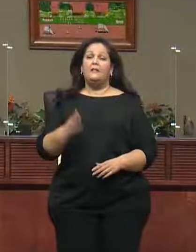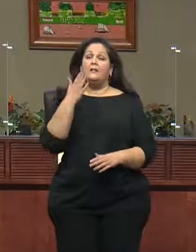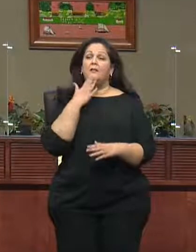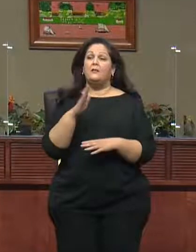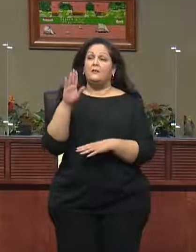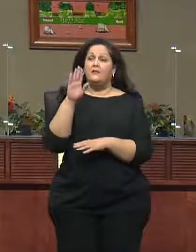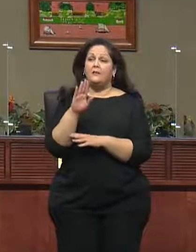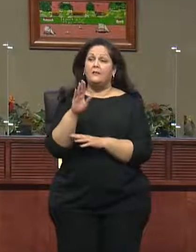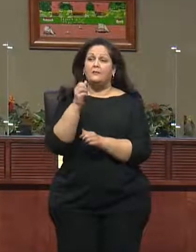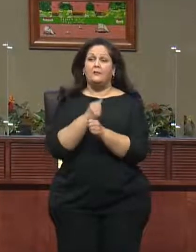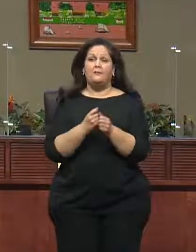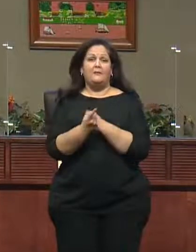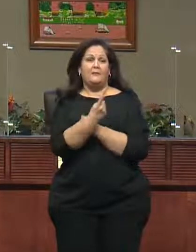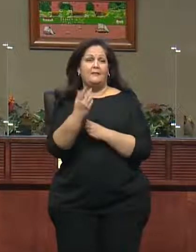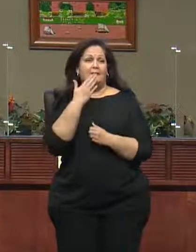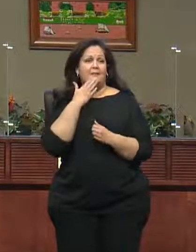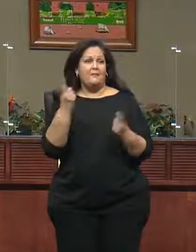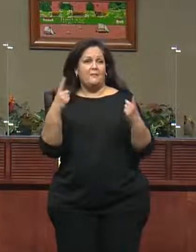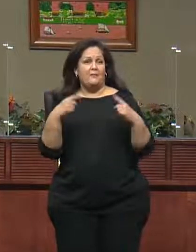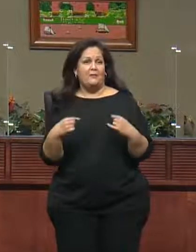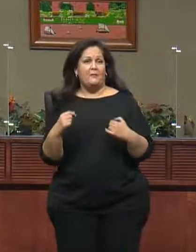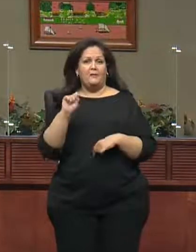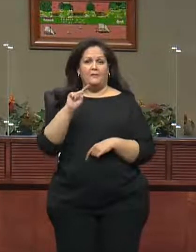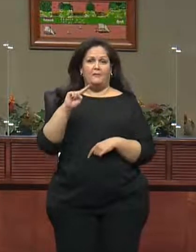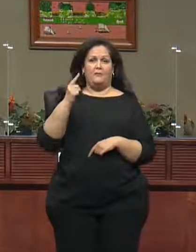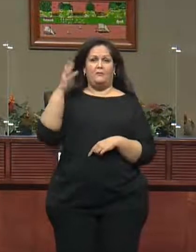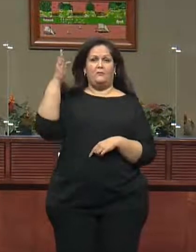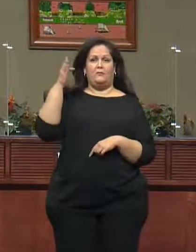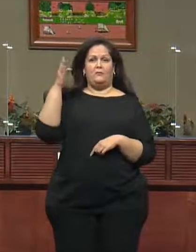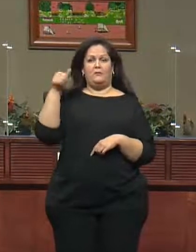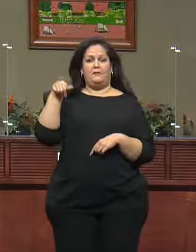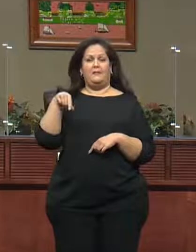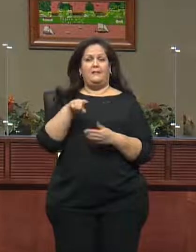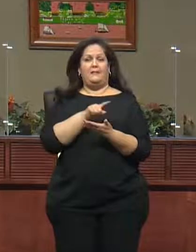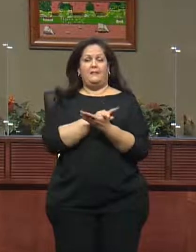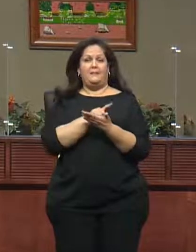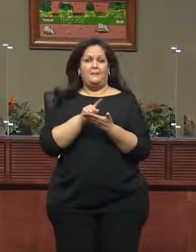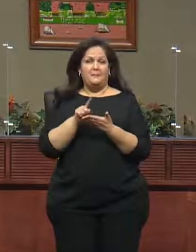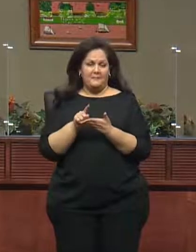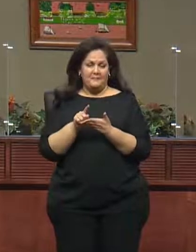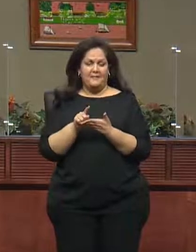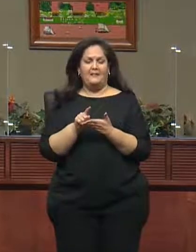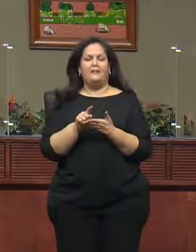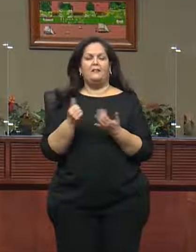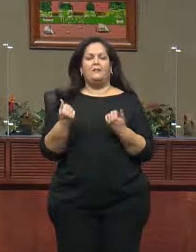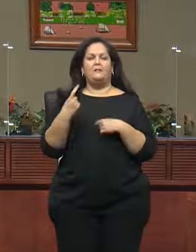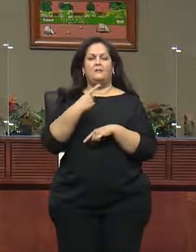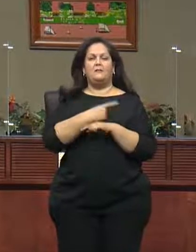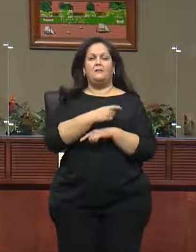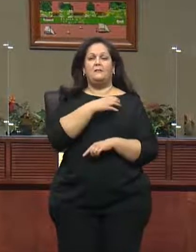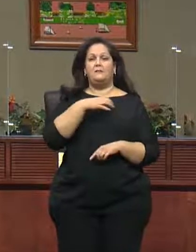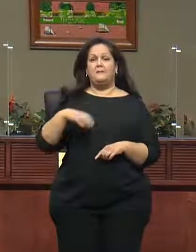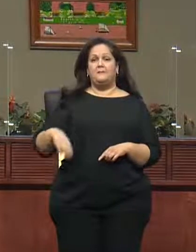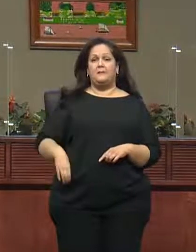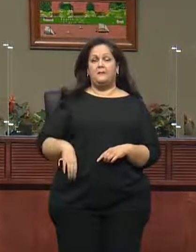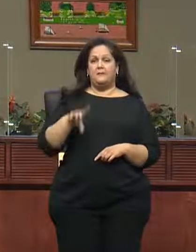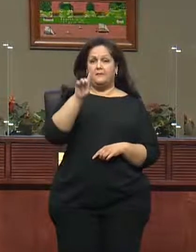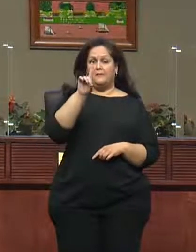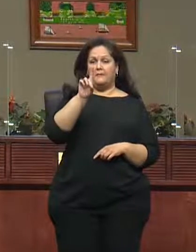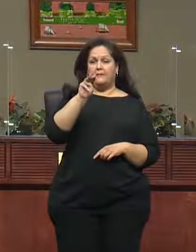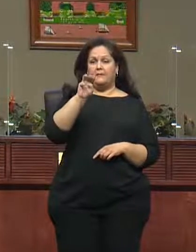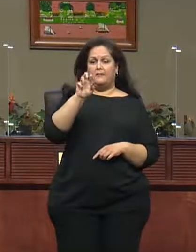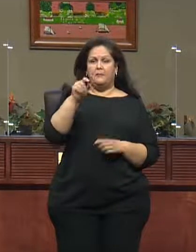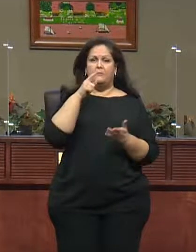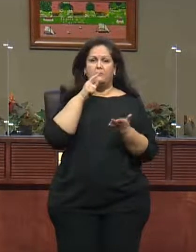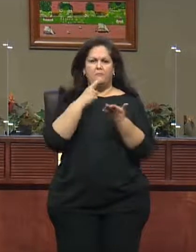afternoon, everyone. Thanks for joining us for this, our first COVID-19 press briefing of the week. Today, Orange County Mayor Jerry O. Demings will discuss our goals